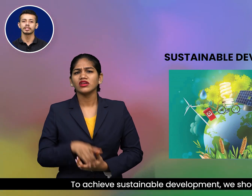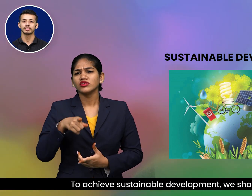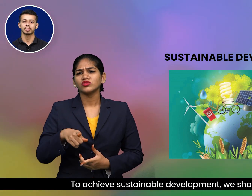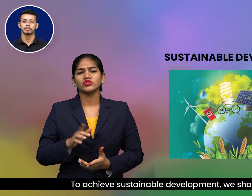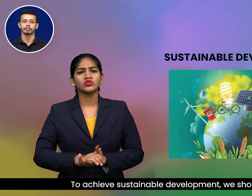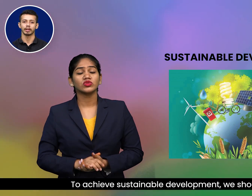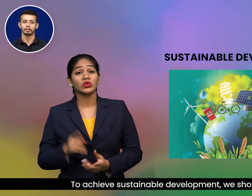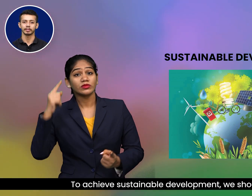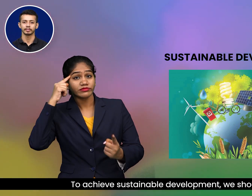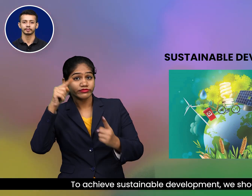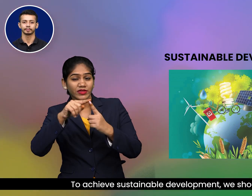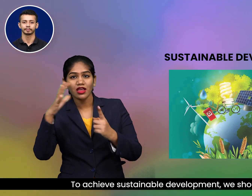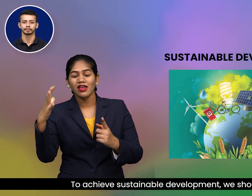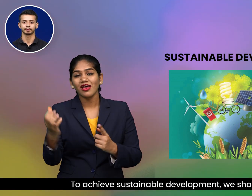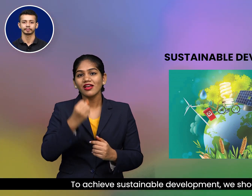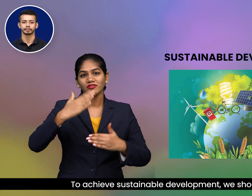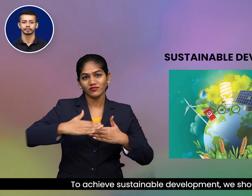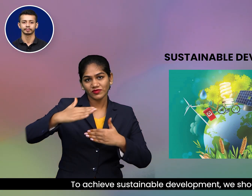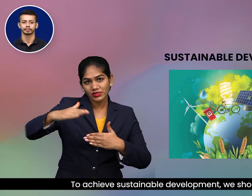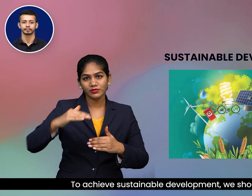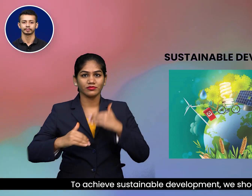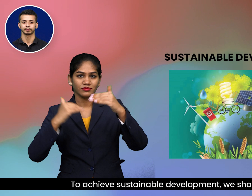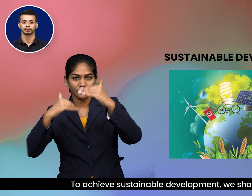To achieve sustainable development,